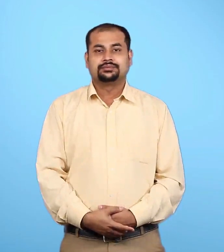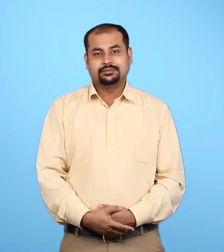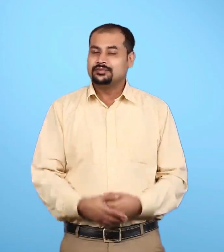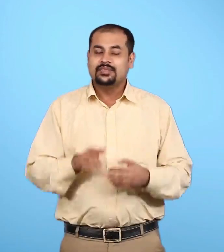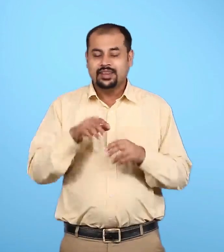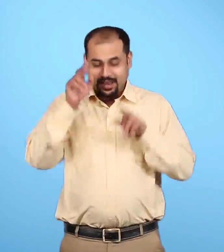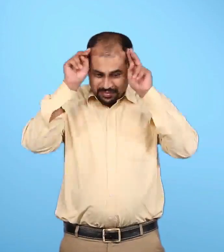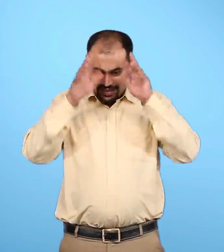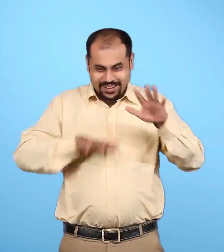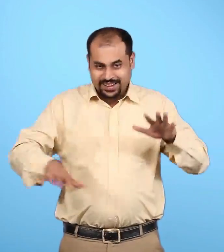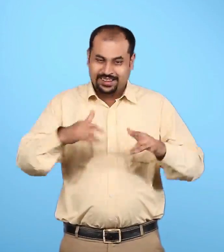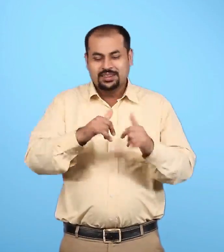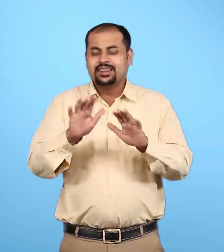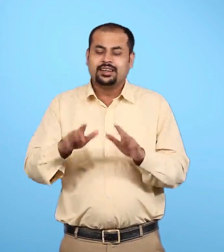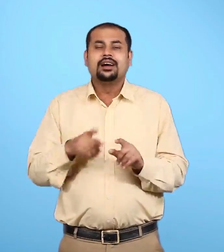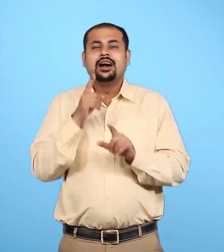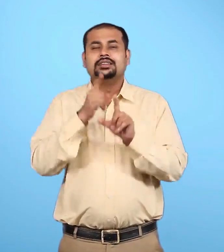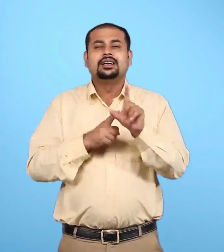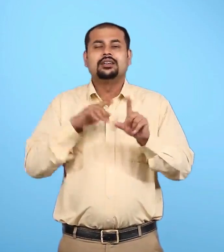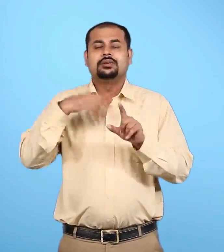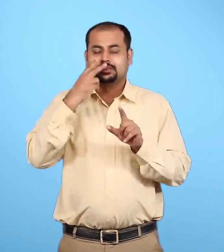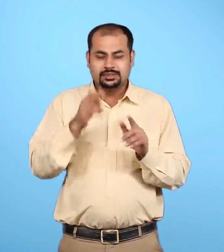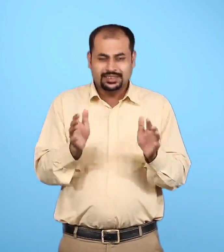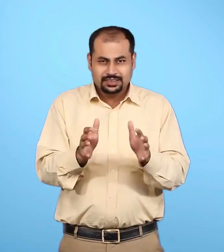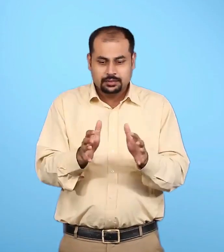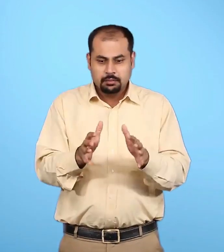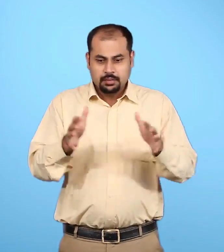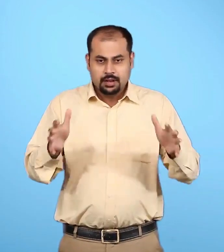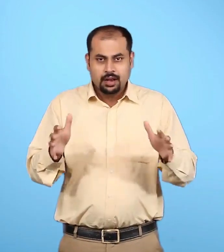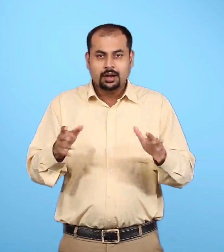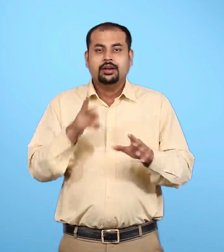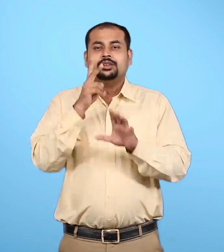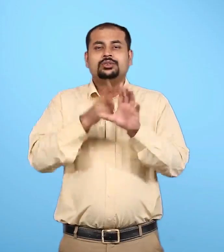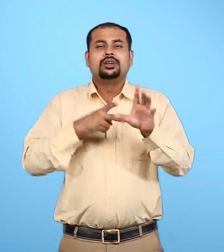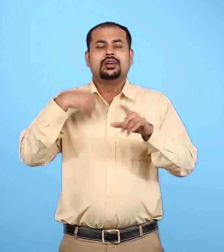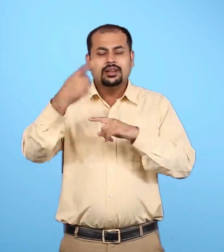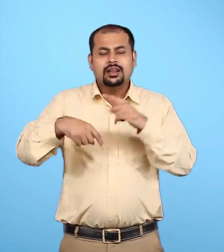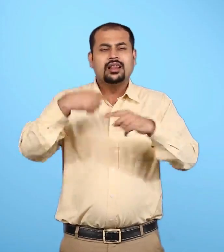So, the rabbits began to multiply at a very fast rate.